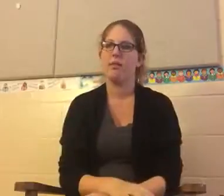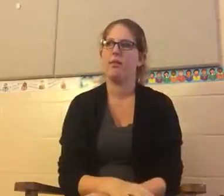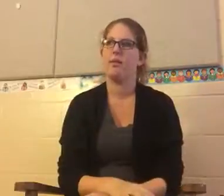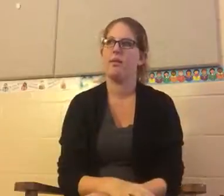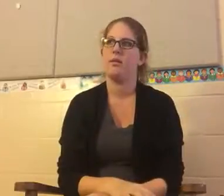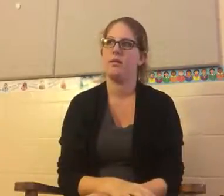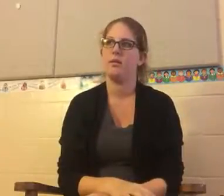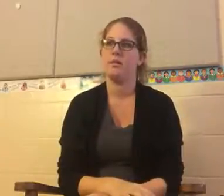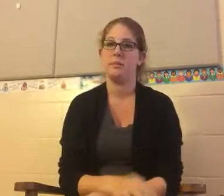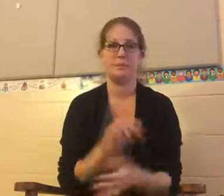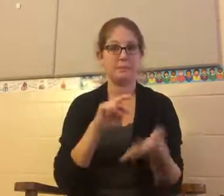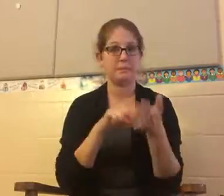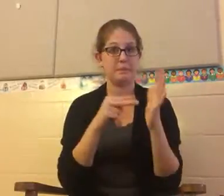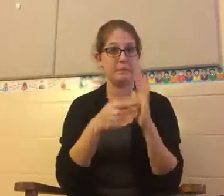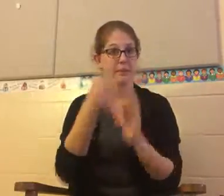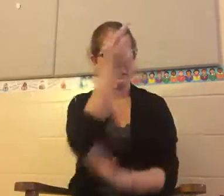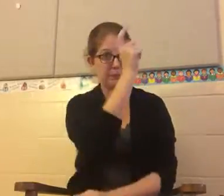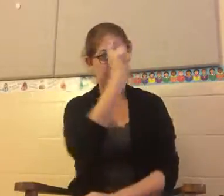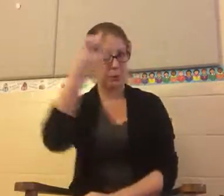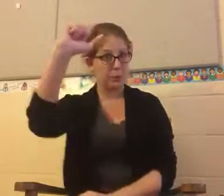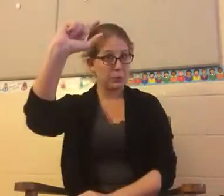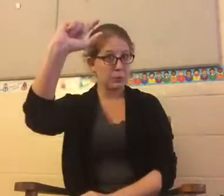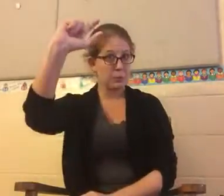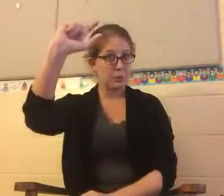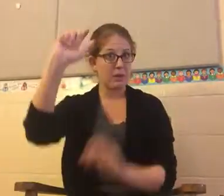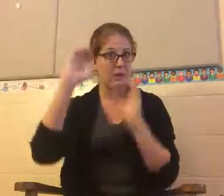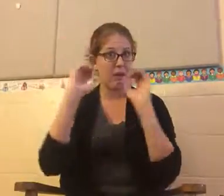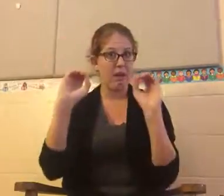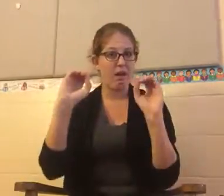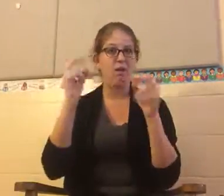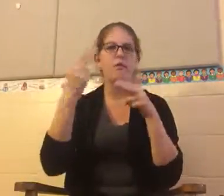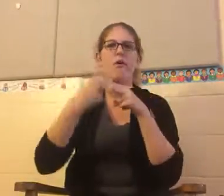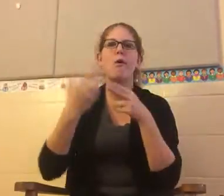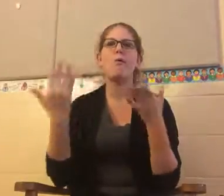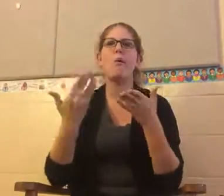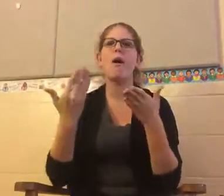When there's no moon in the sky, this is called a new moon.